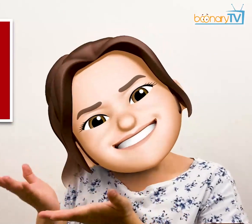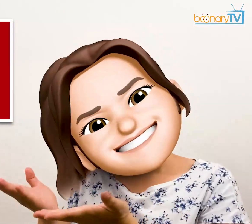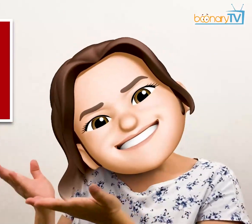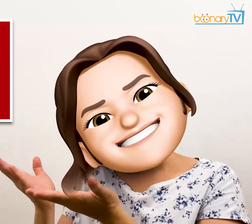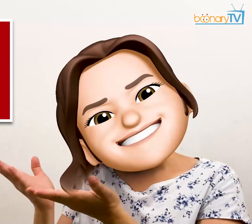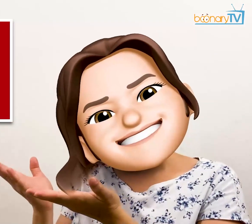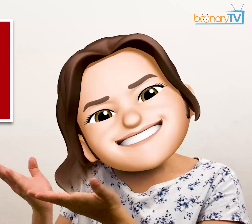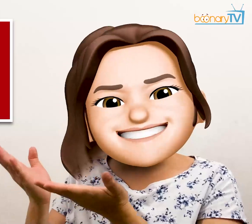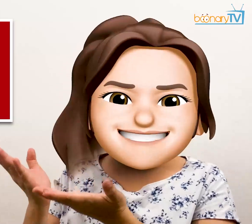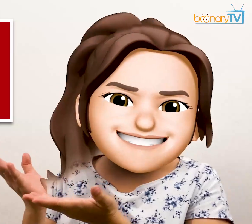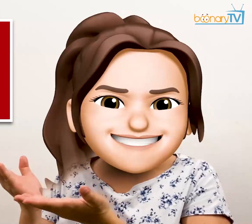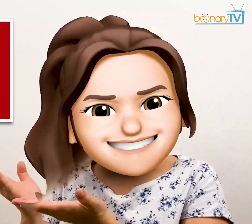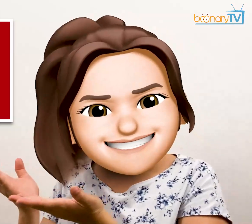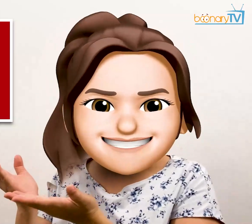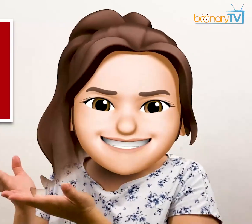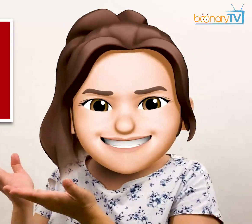Before soon, close, bring your hands out your body.4043463319002. can Wythe Press também. fine. Pleasure you to can see Thank